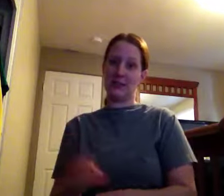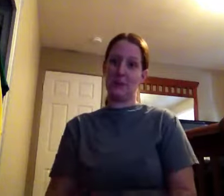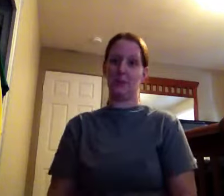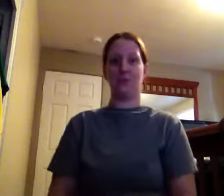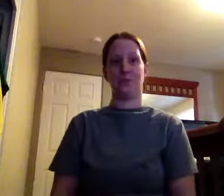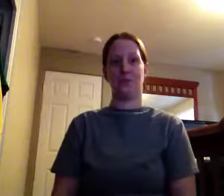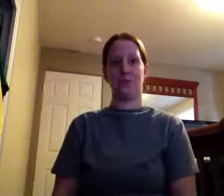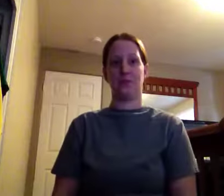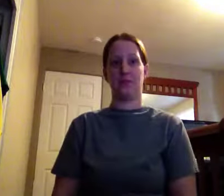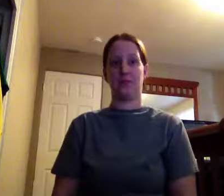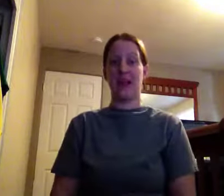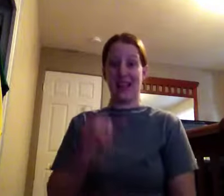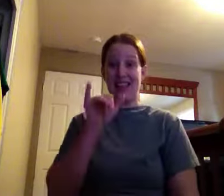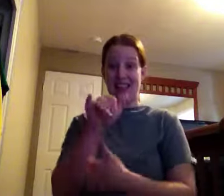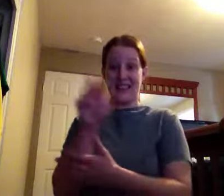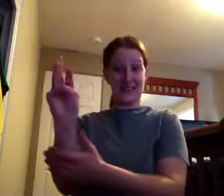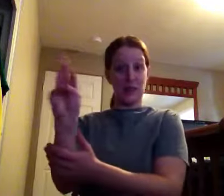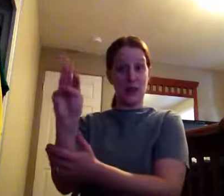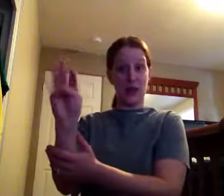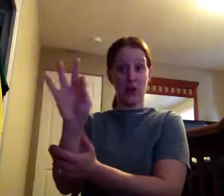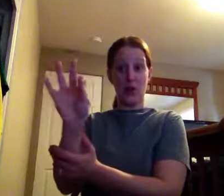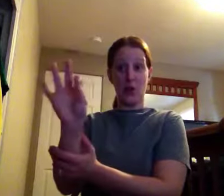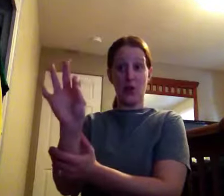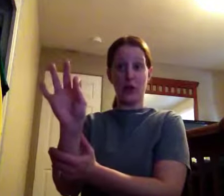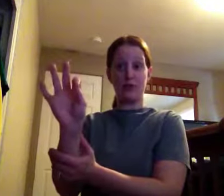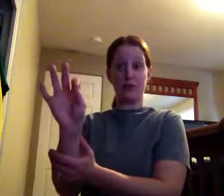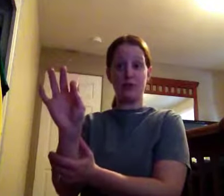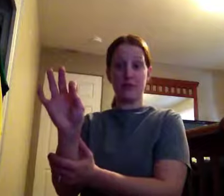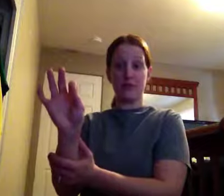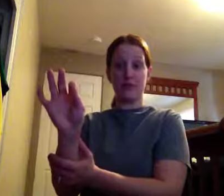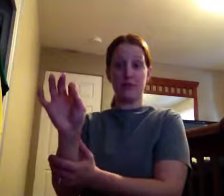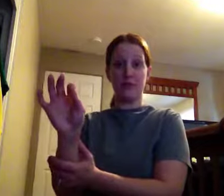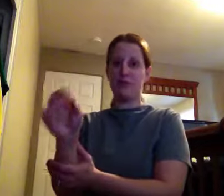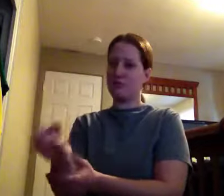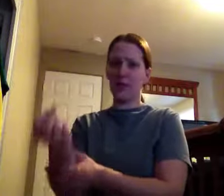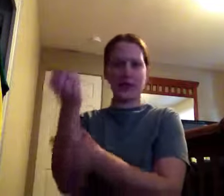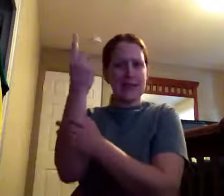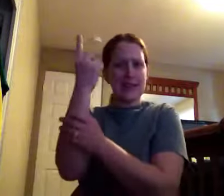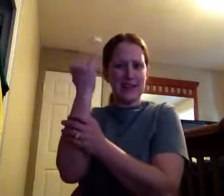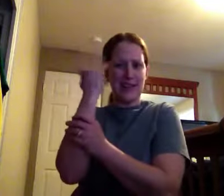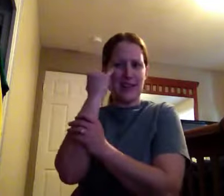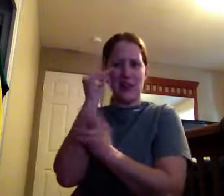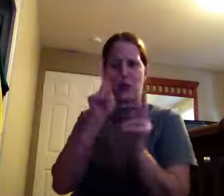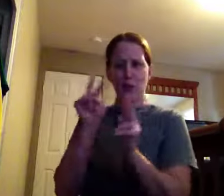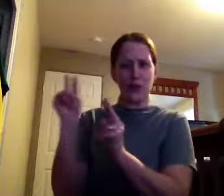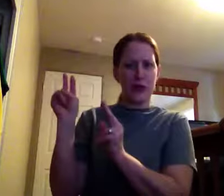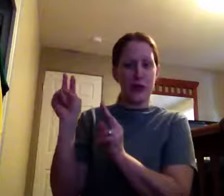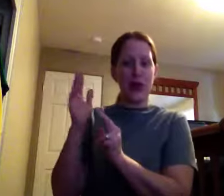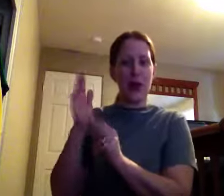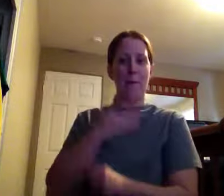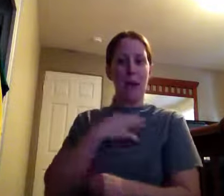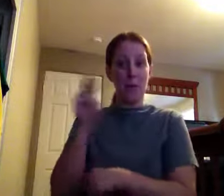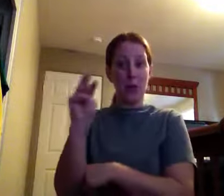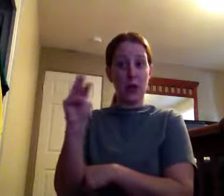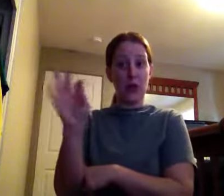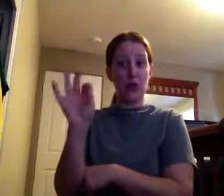And that is my molecular formula. That's what it actually is. And that makes sense if you look, because my molecular formula is